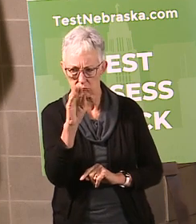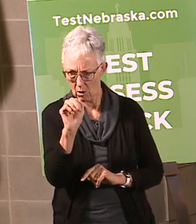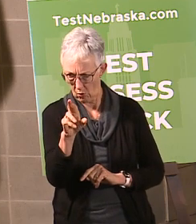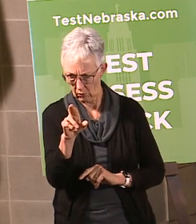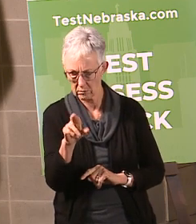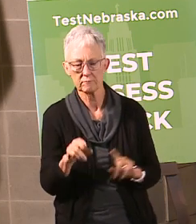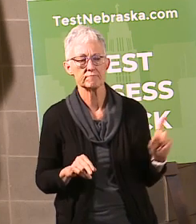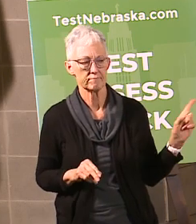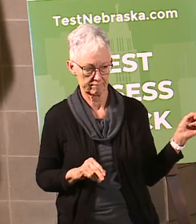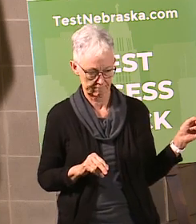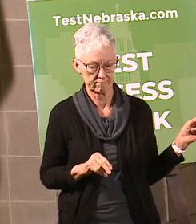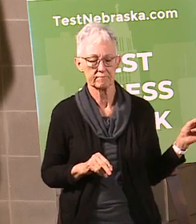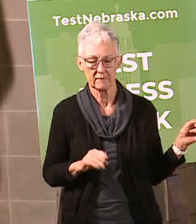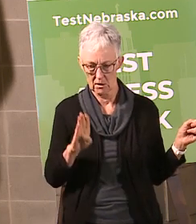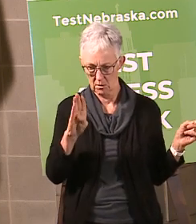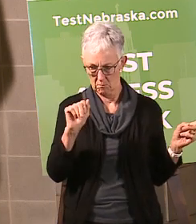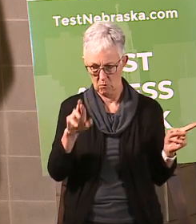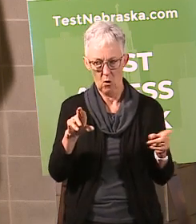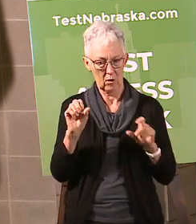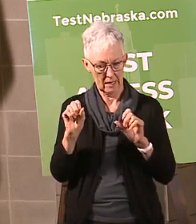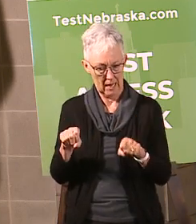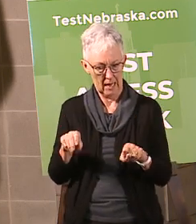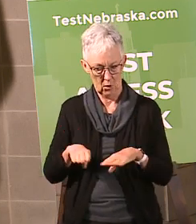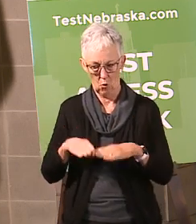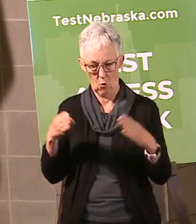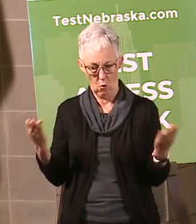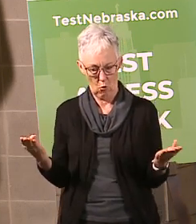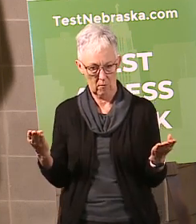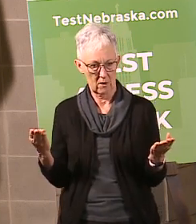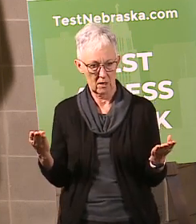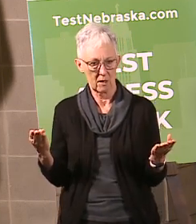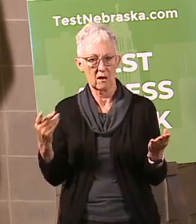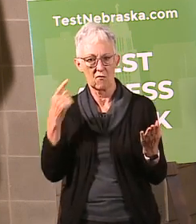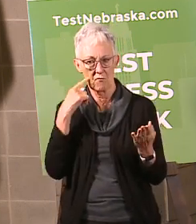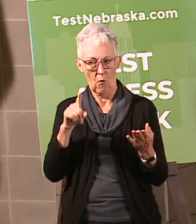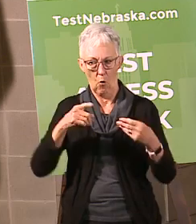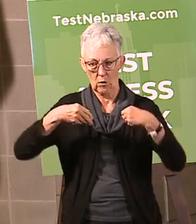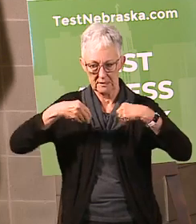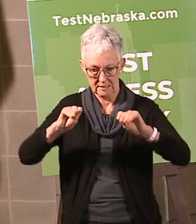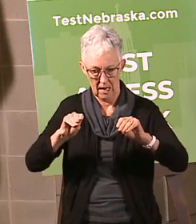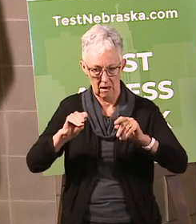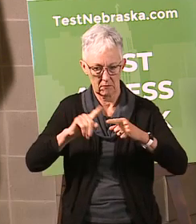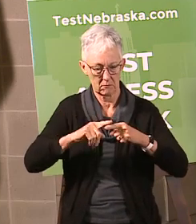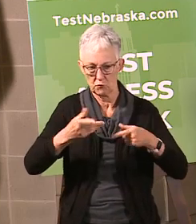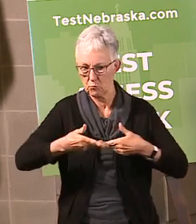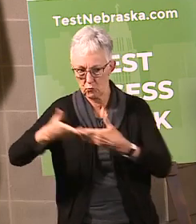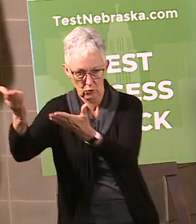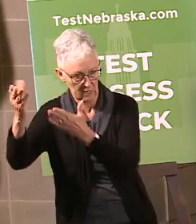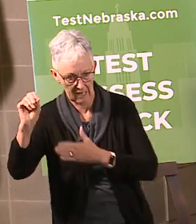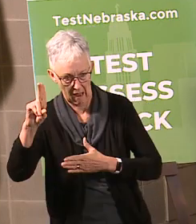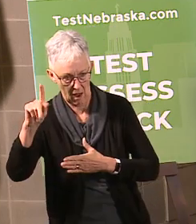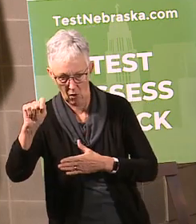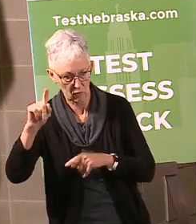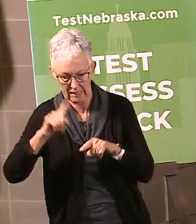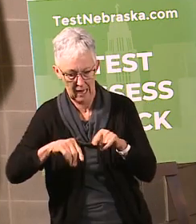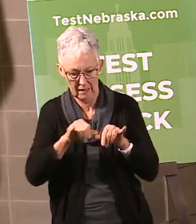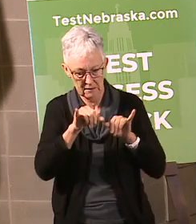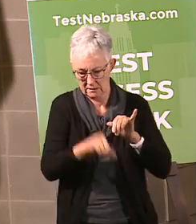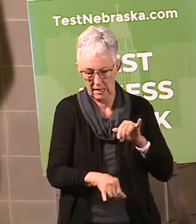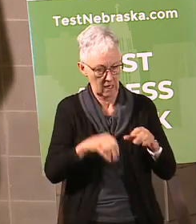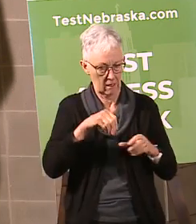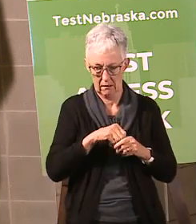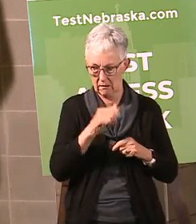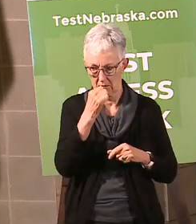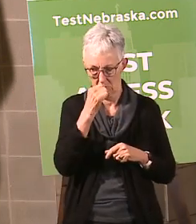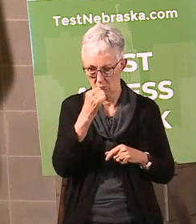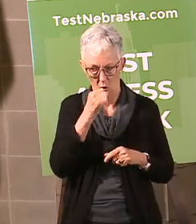operating without patrons in the bars. They can do carry-out, delivery, curbside service. And we signed some executive orders with